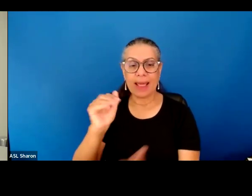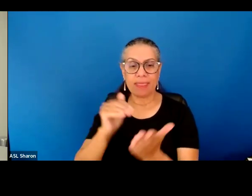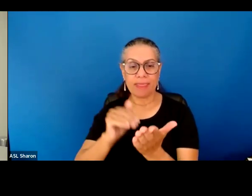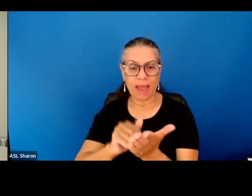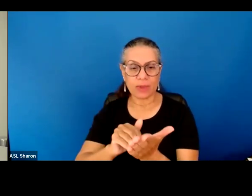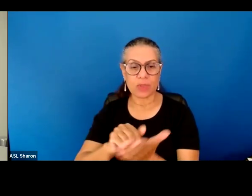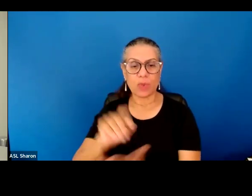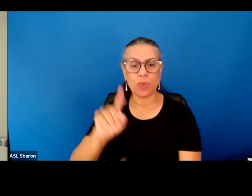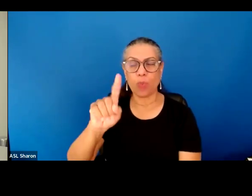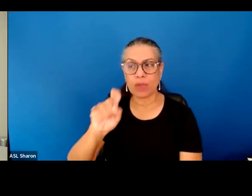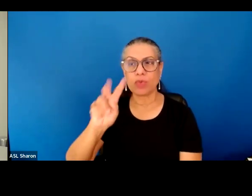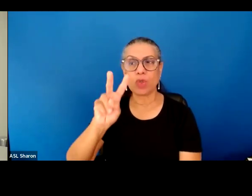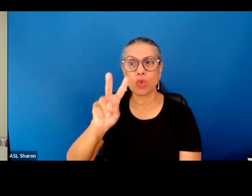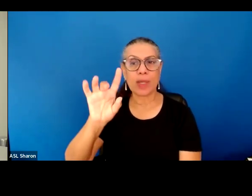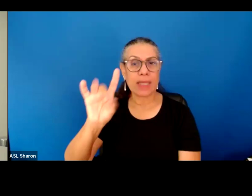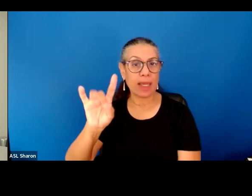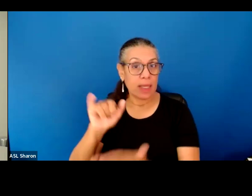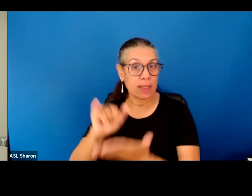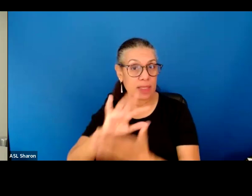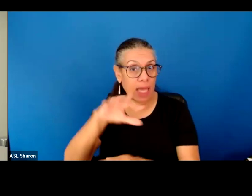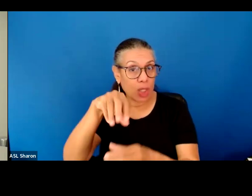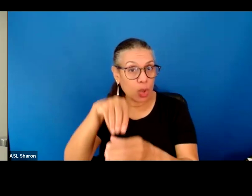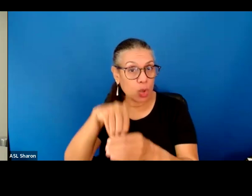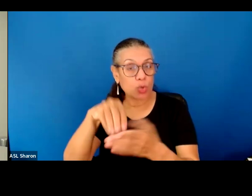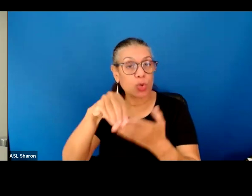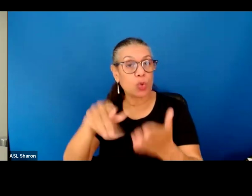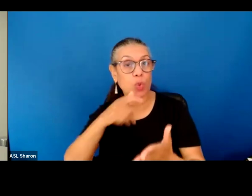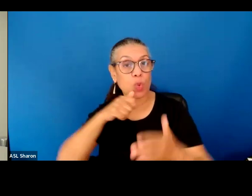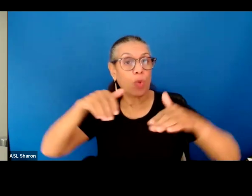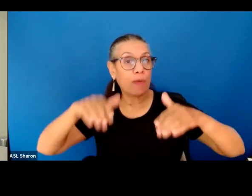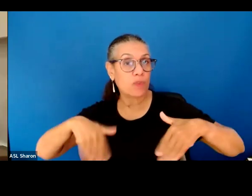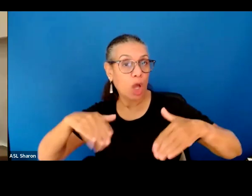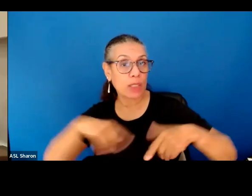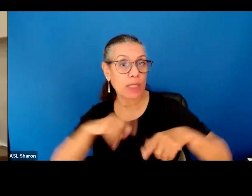that inclusive of students who have not yet reported?